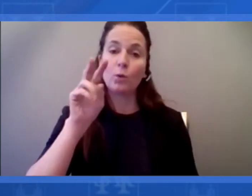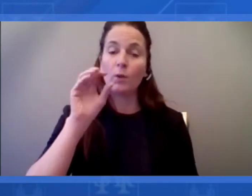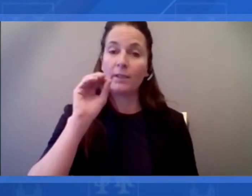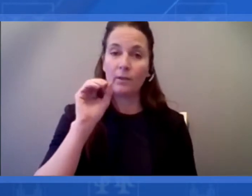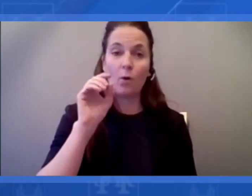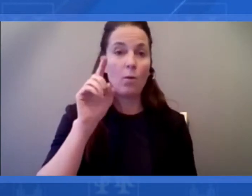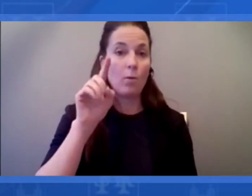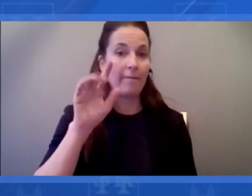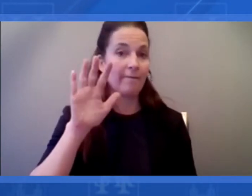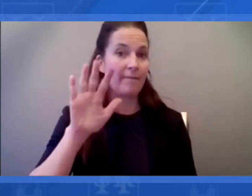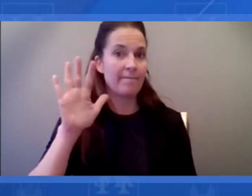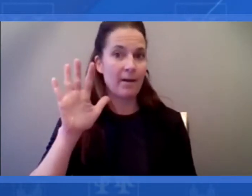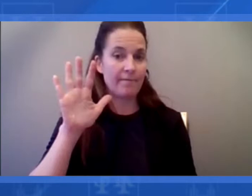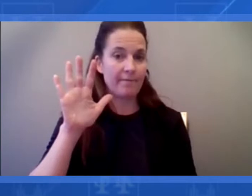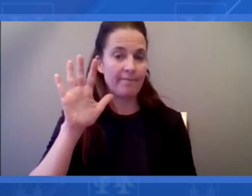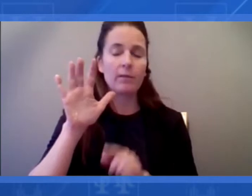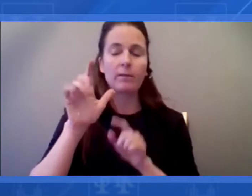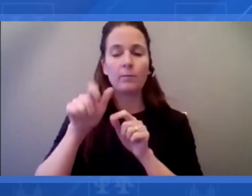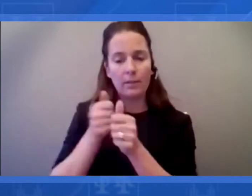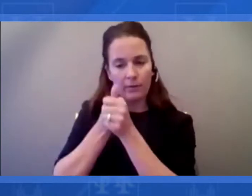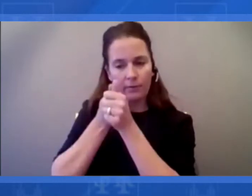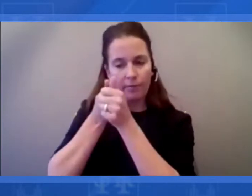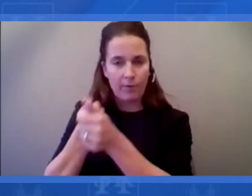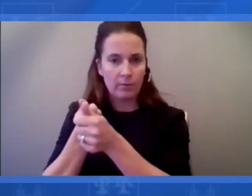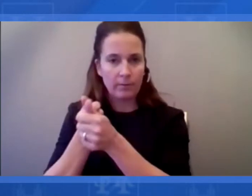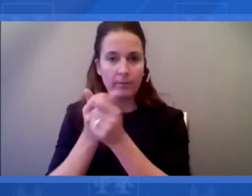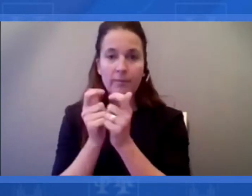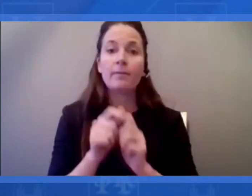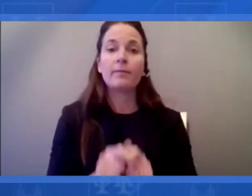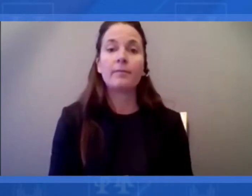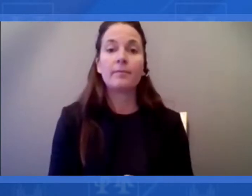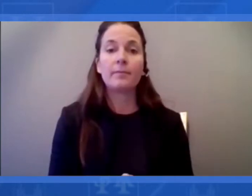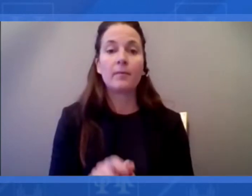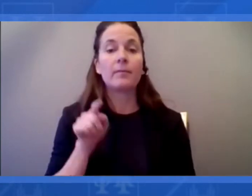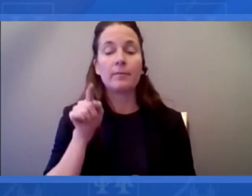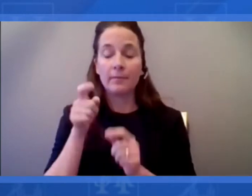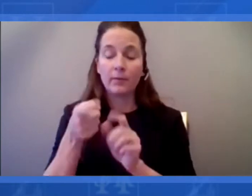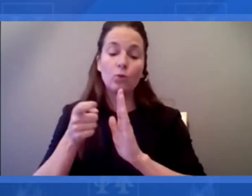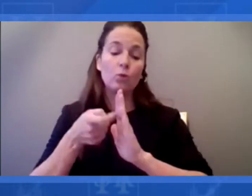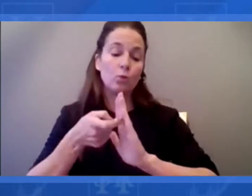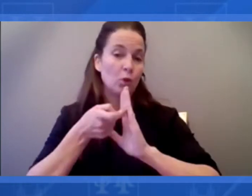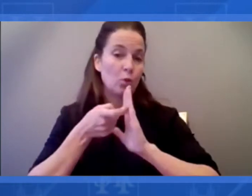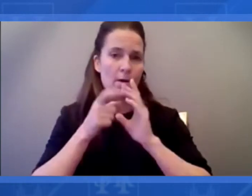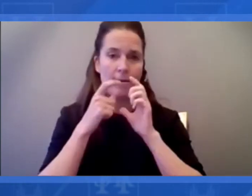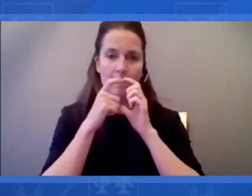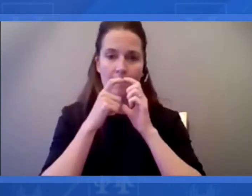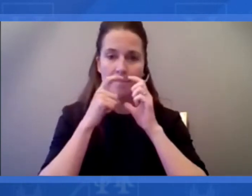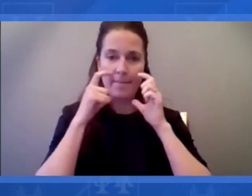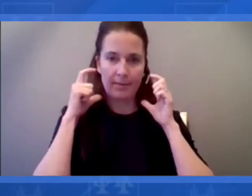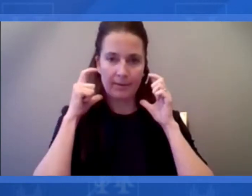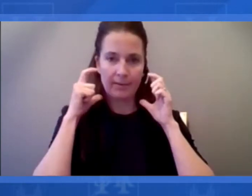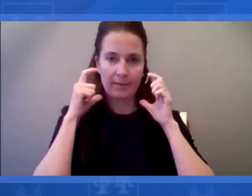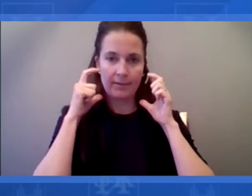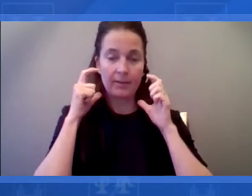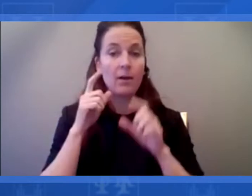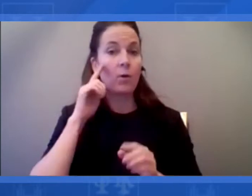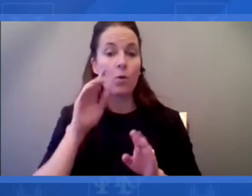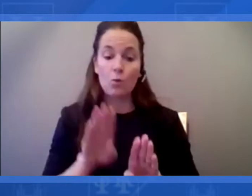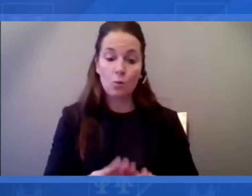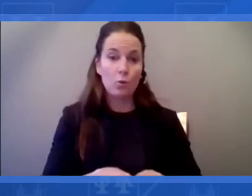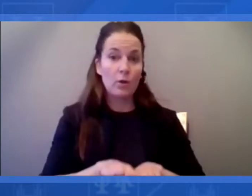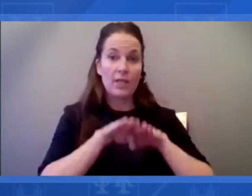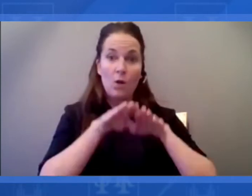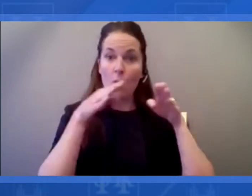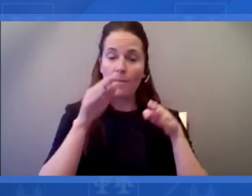20155. In addition to Hamilton's face covering bylaw, the Reopening Ontario Act